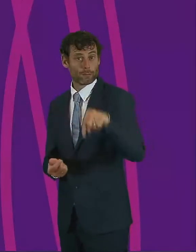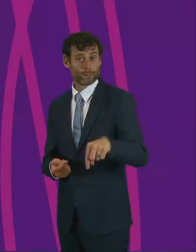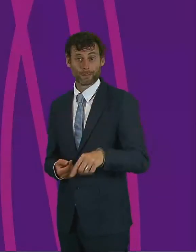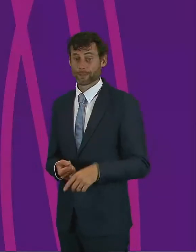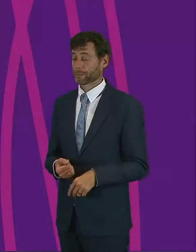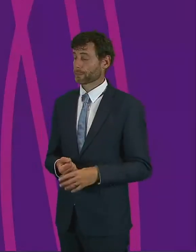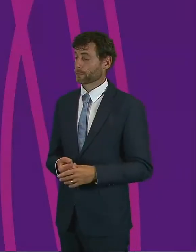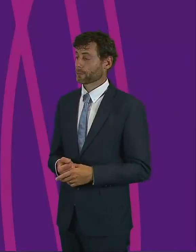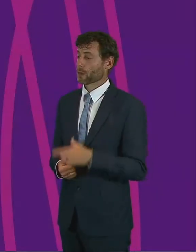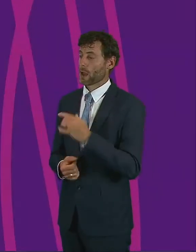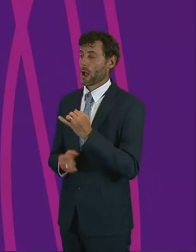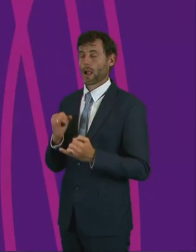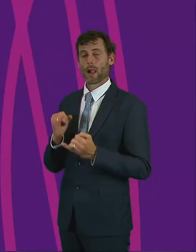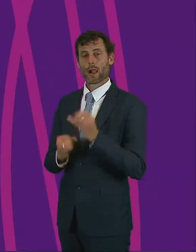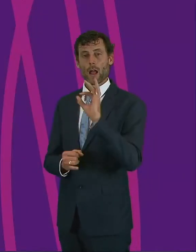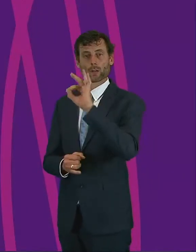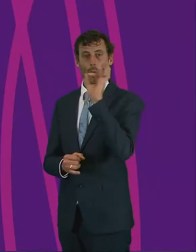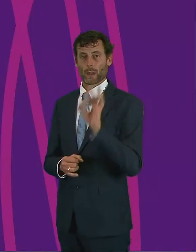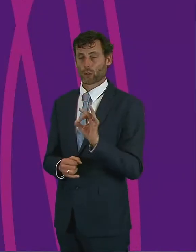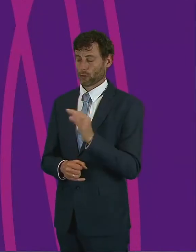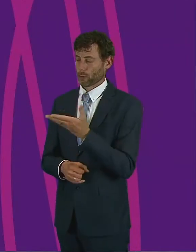The last question is to Graham Simpson.